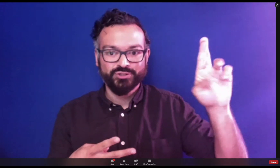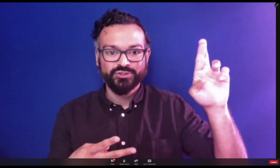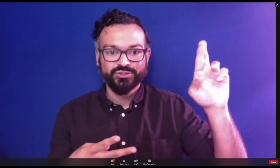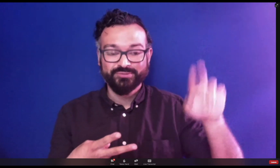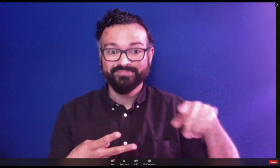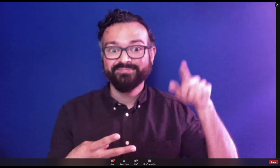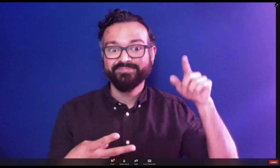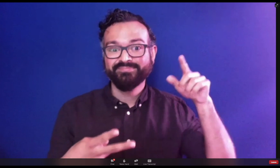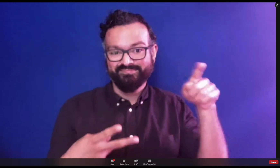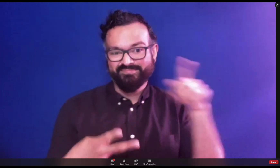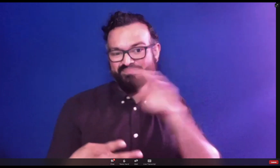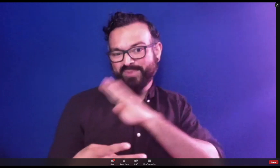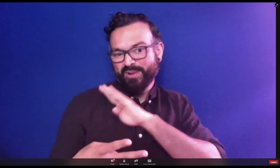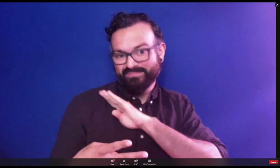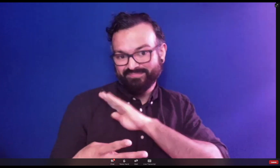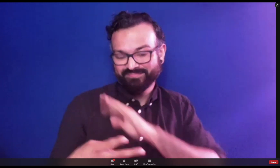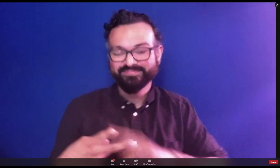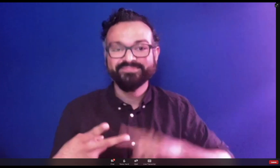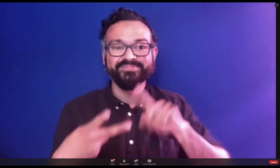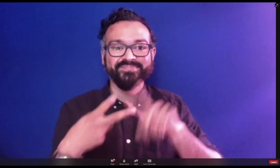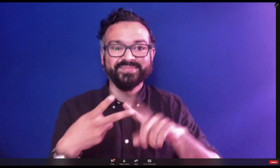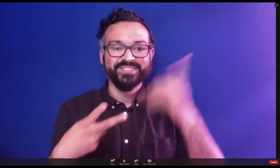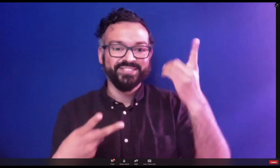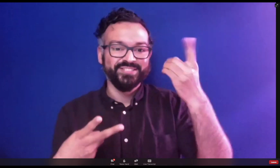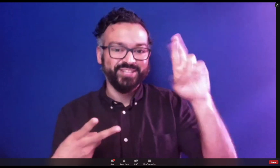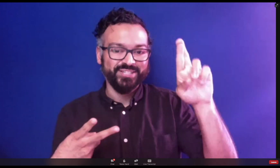and Dr. Alicia Wooten.